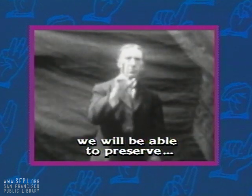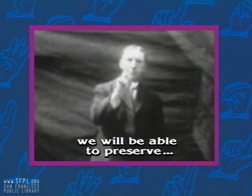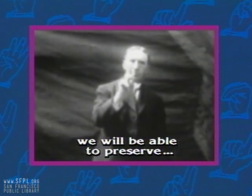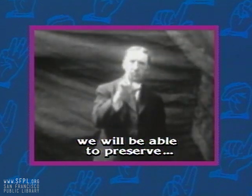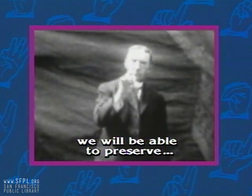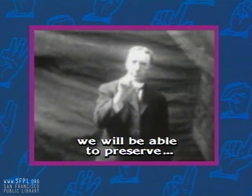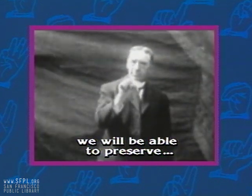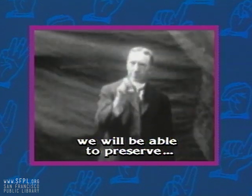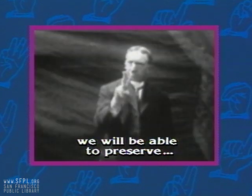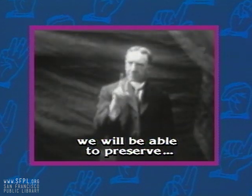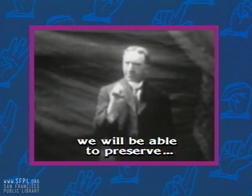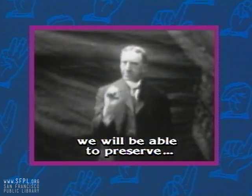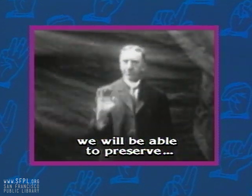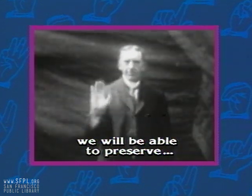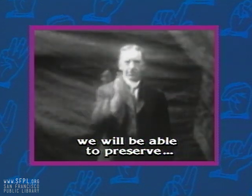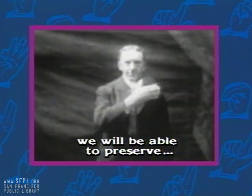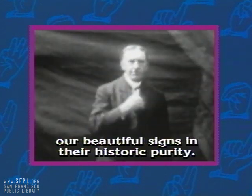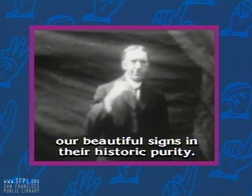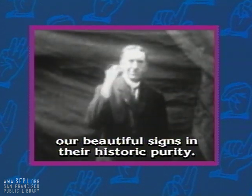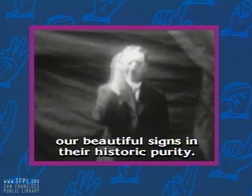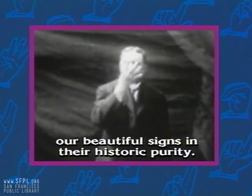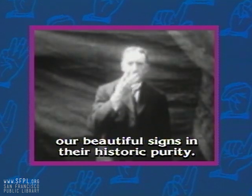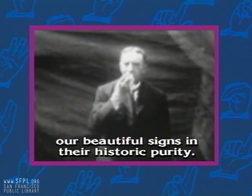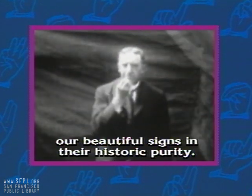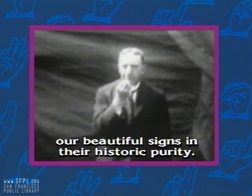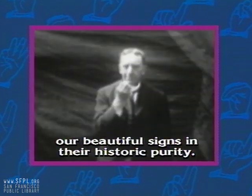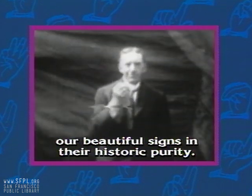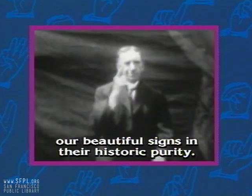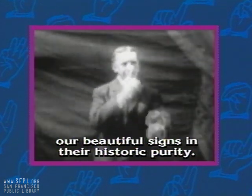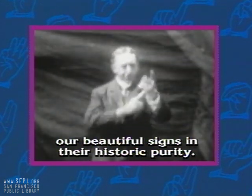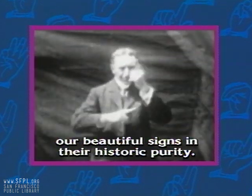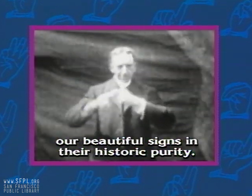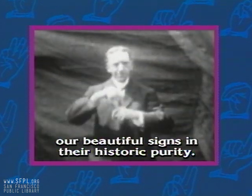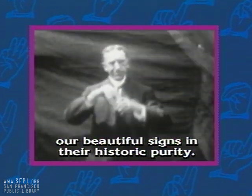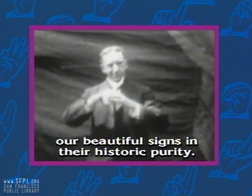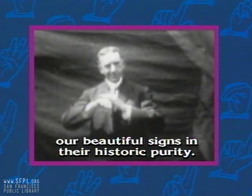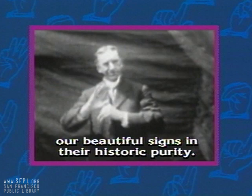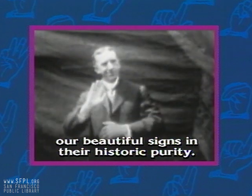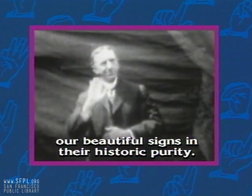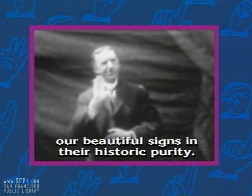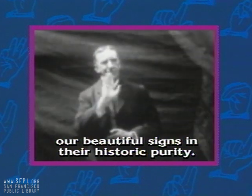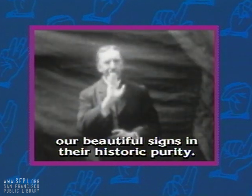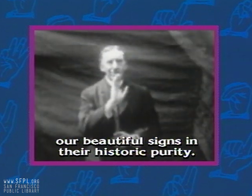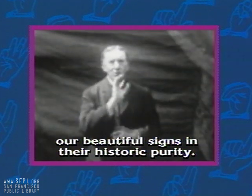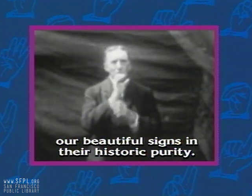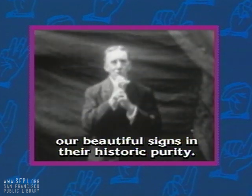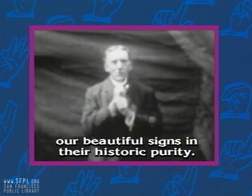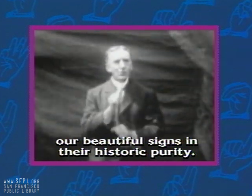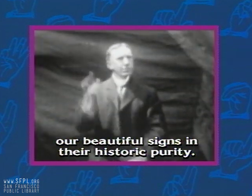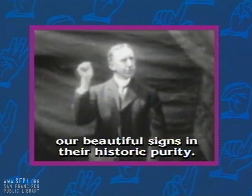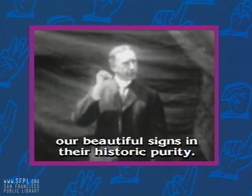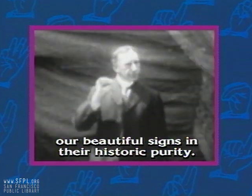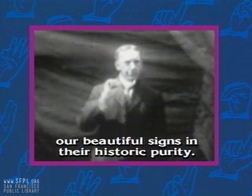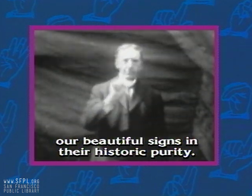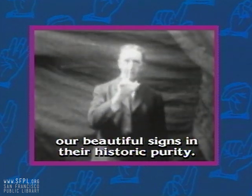able to preserve our beautiful signs in their historic